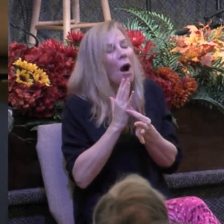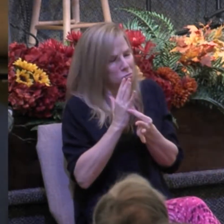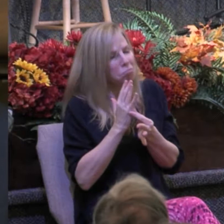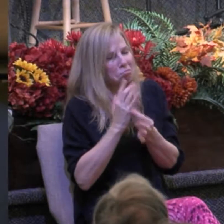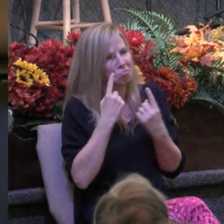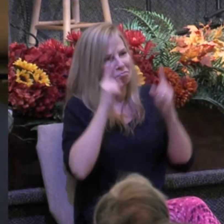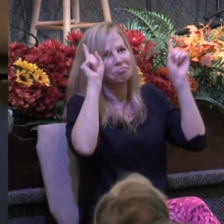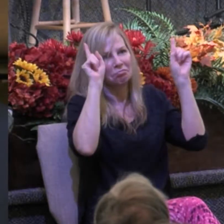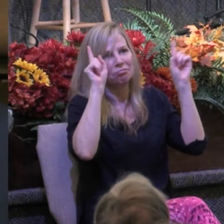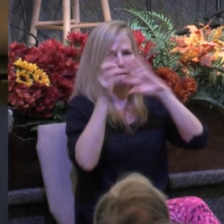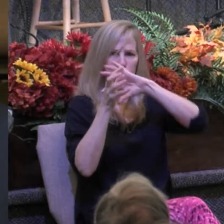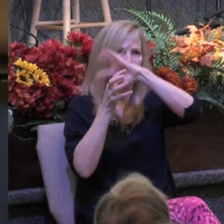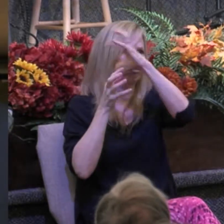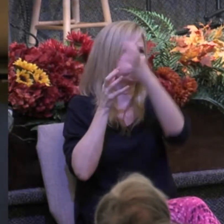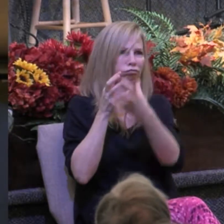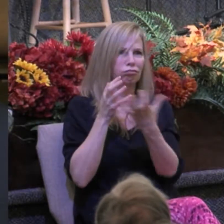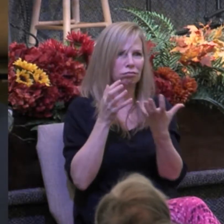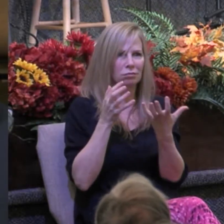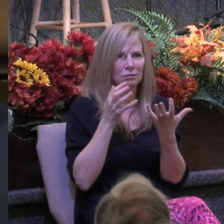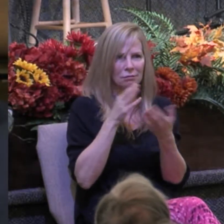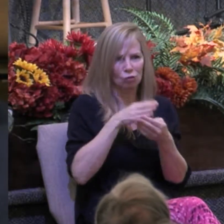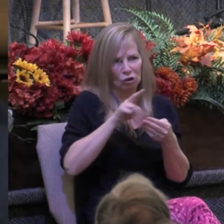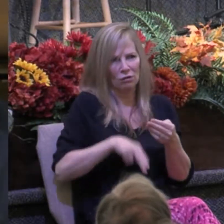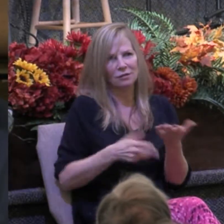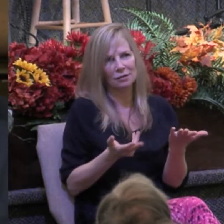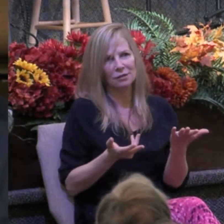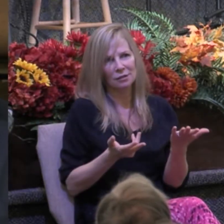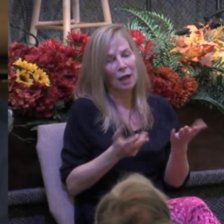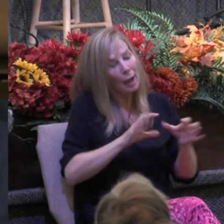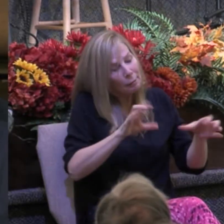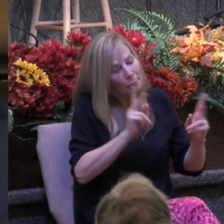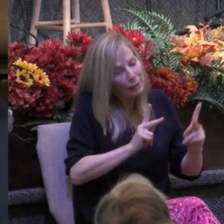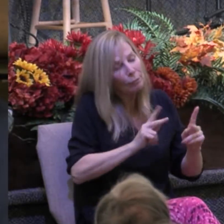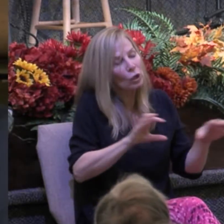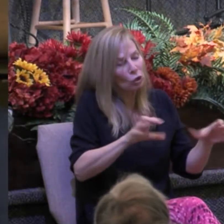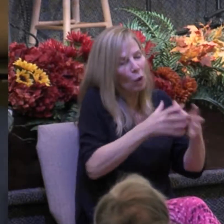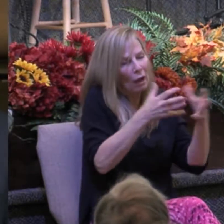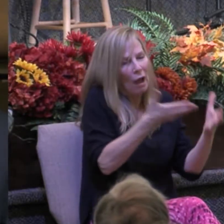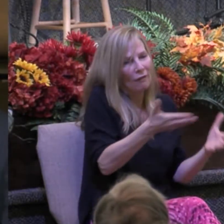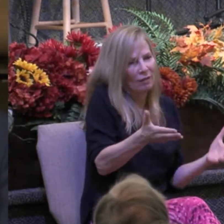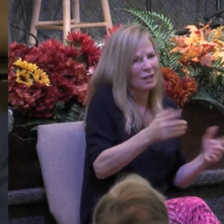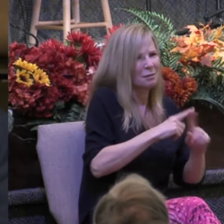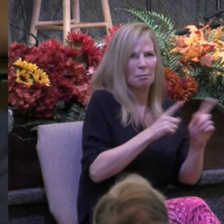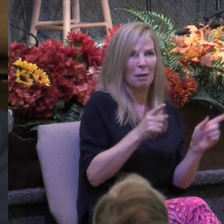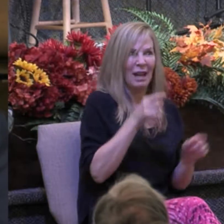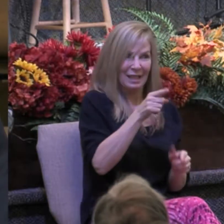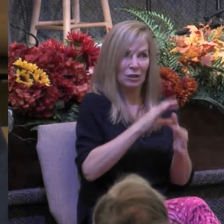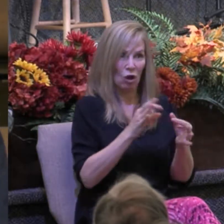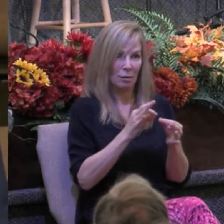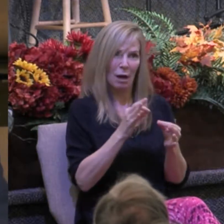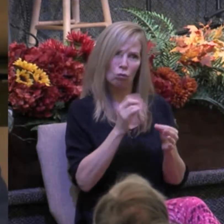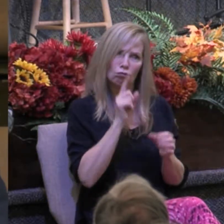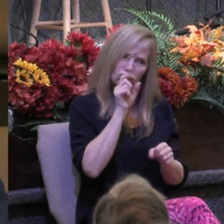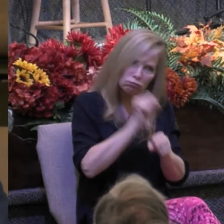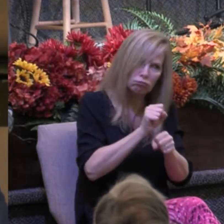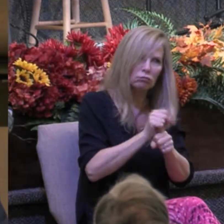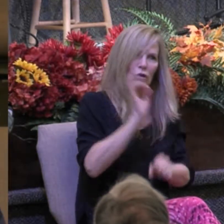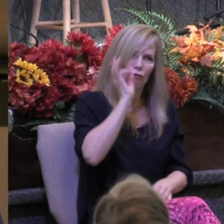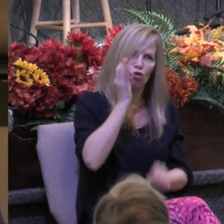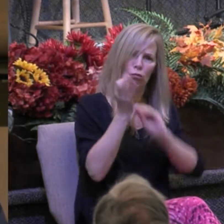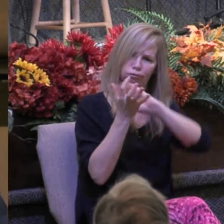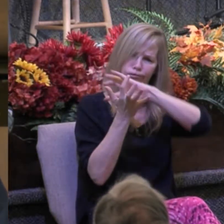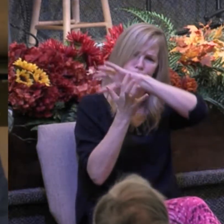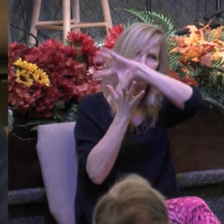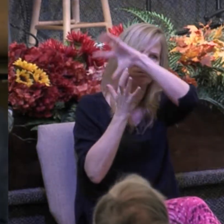value without him. People can certainly do a lot of things without the Lord. He was talking about bearing fruit, about things